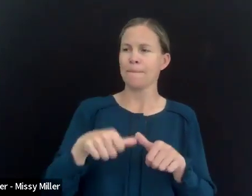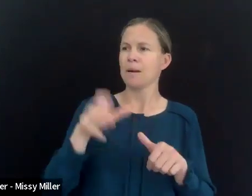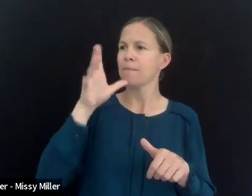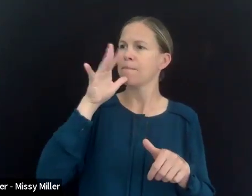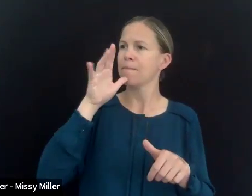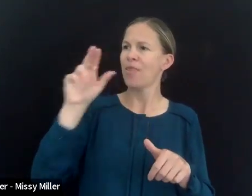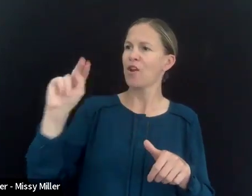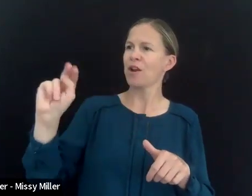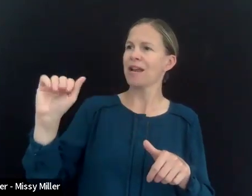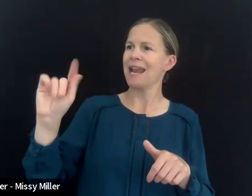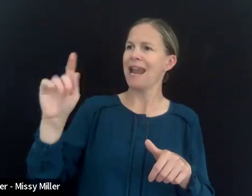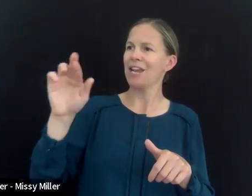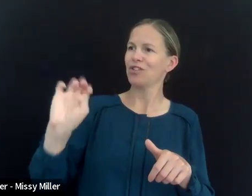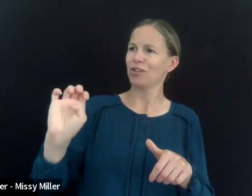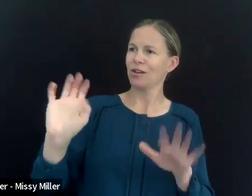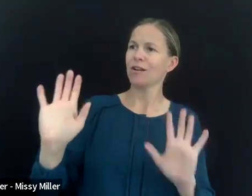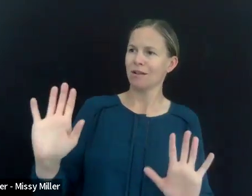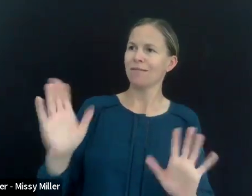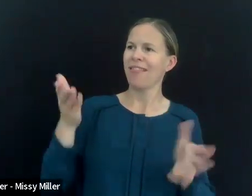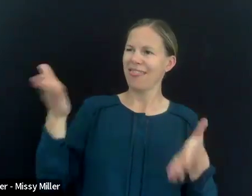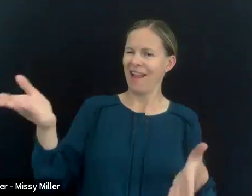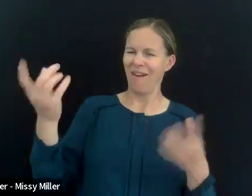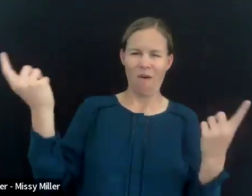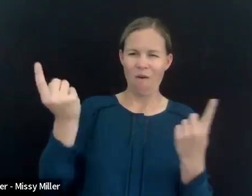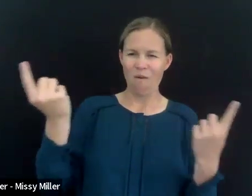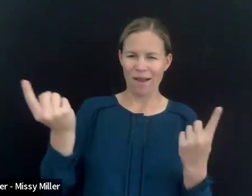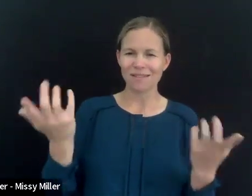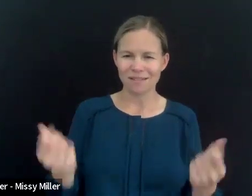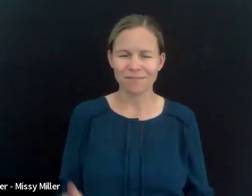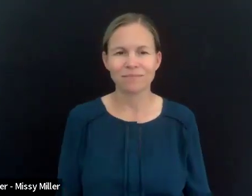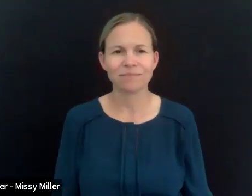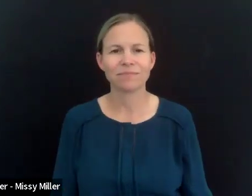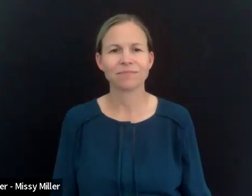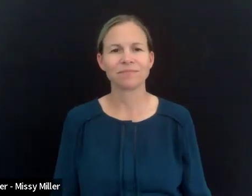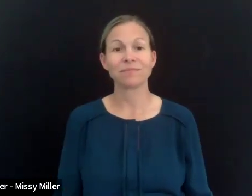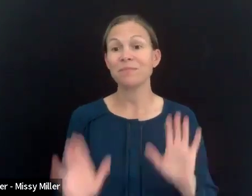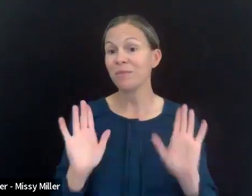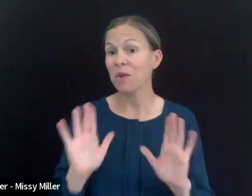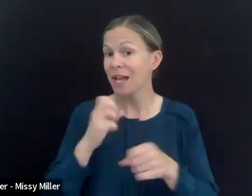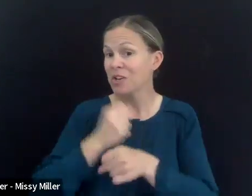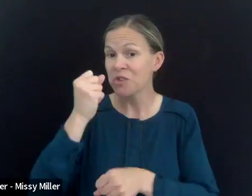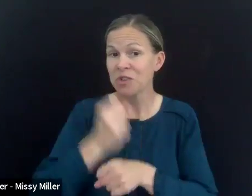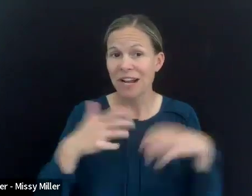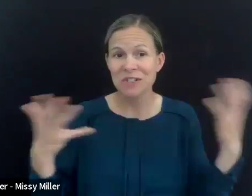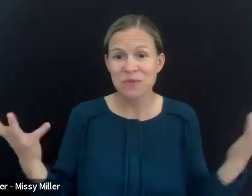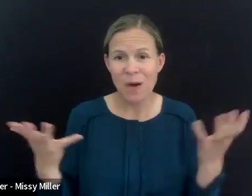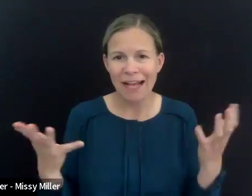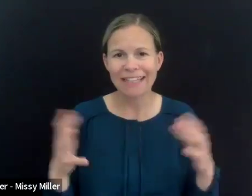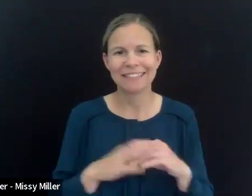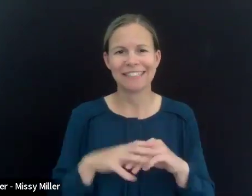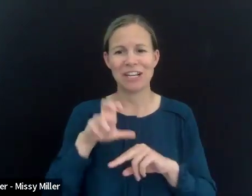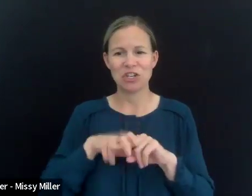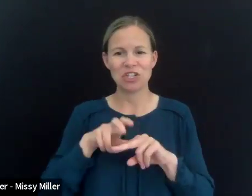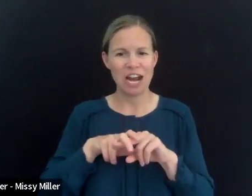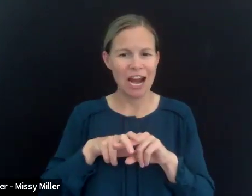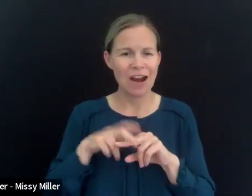paying attention or not, the love is always there. And so here's the stretch. In your chair, standing